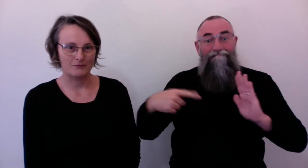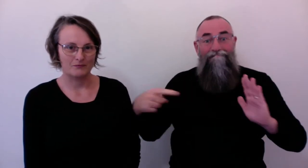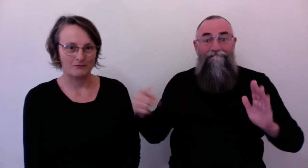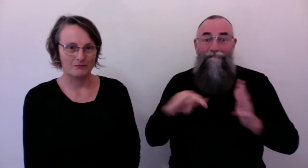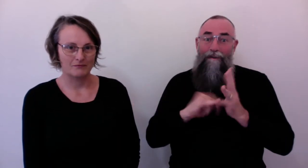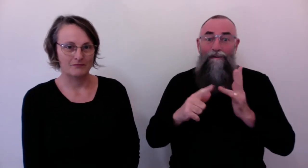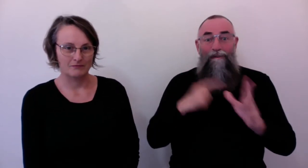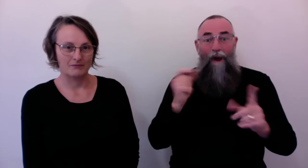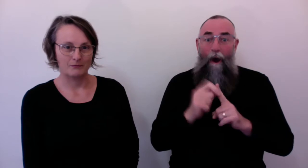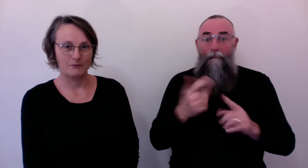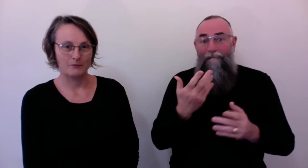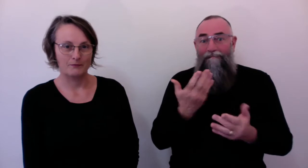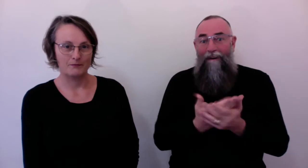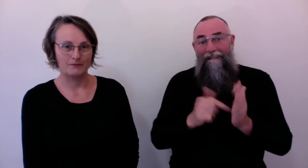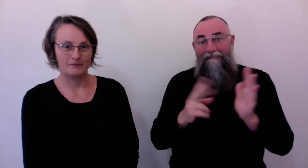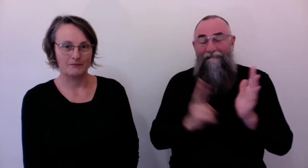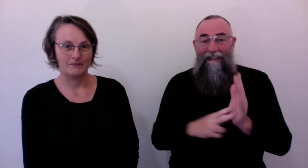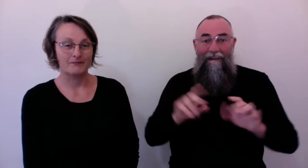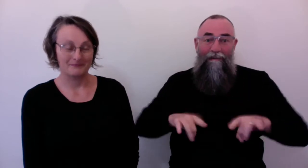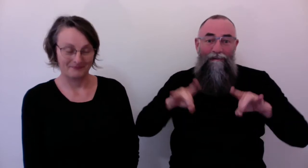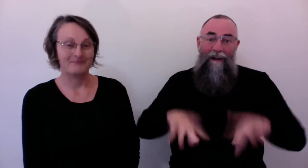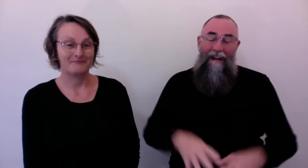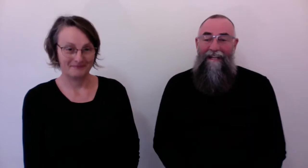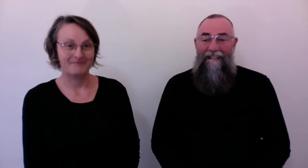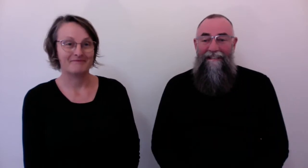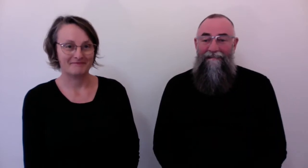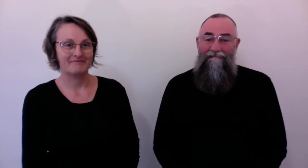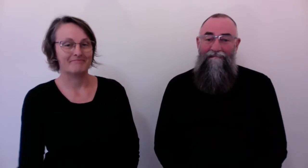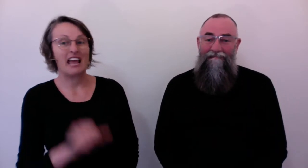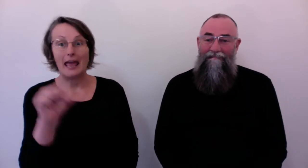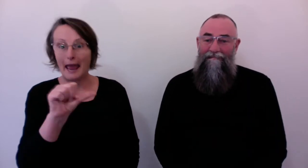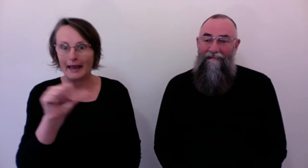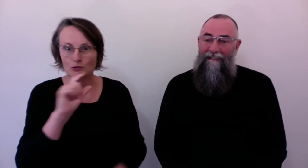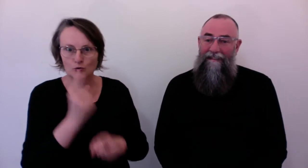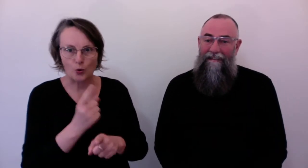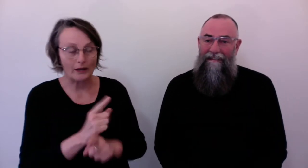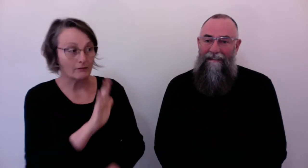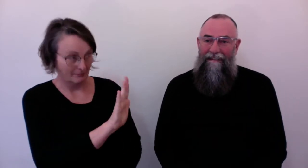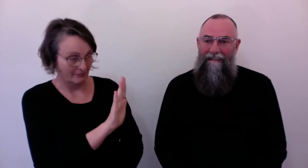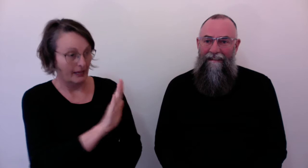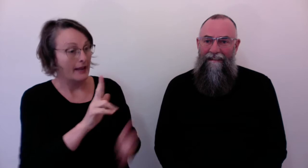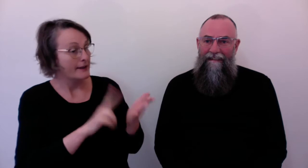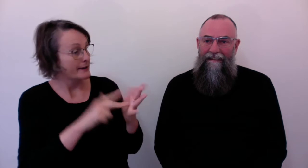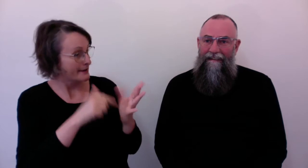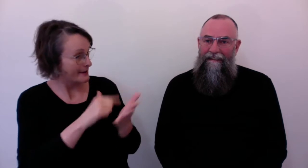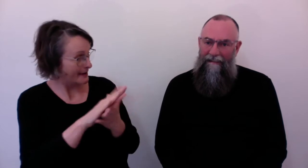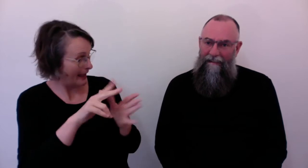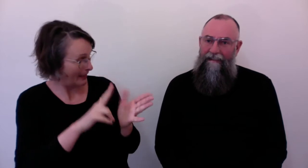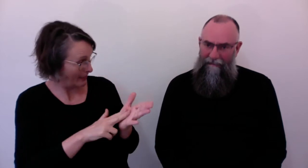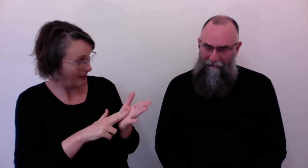poll? No, don't take this away from me, bro. Do not take this away from me. So, Nathan. Yes. Dylan